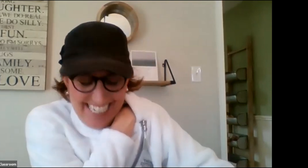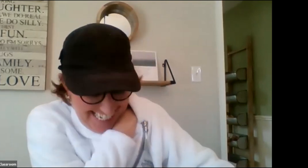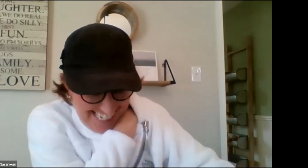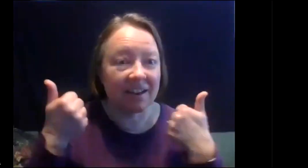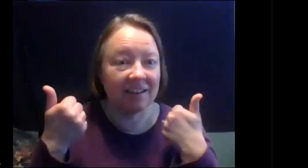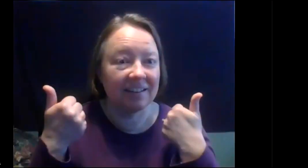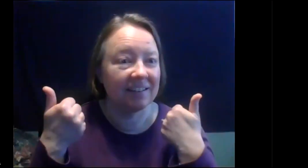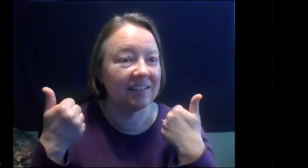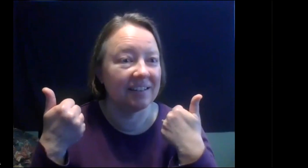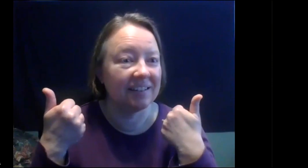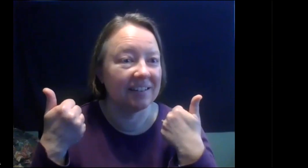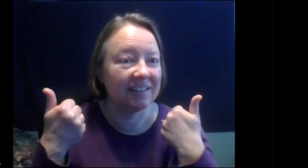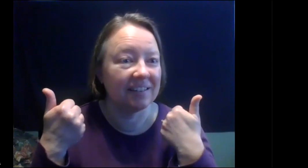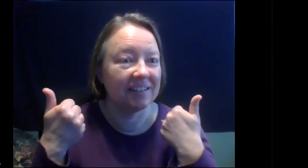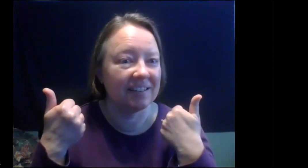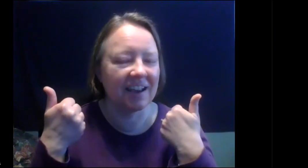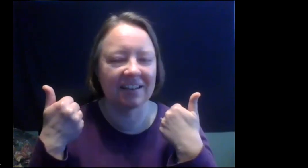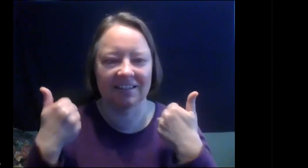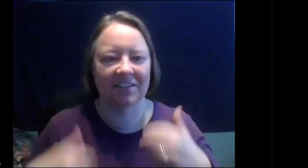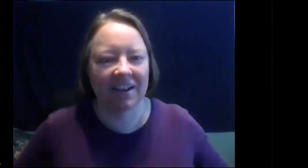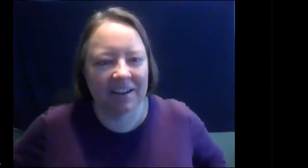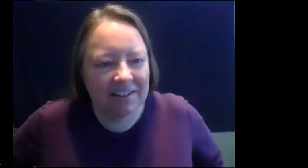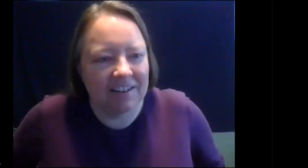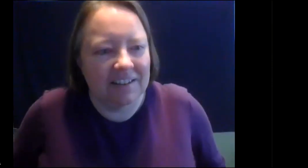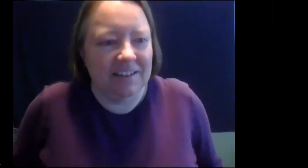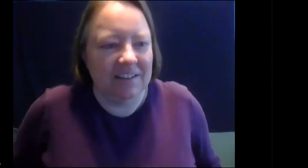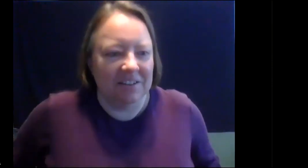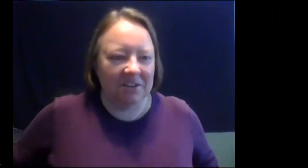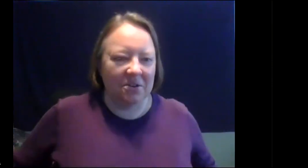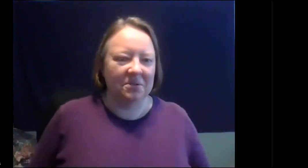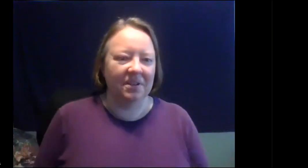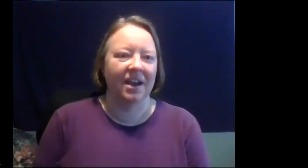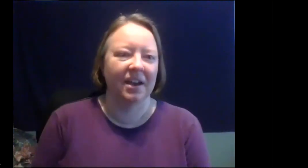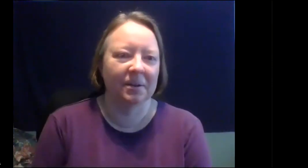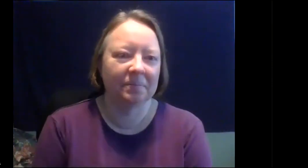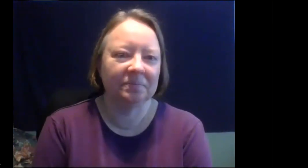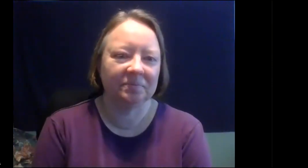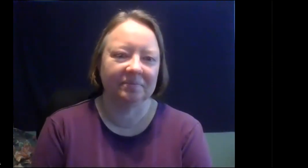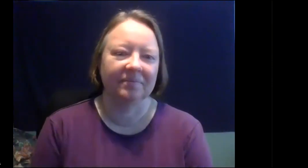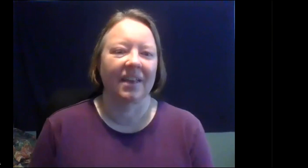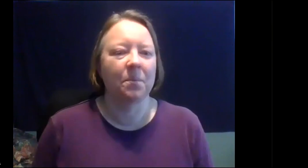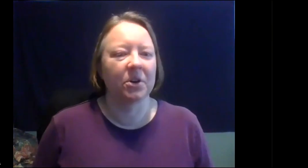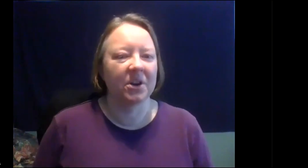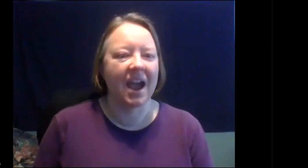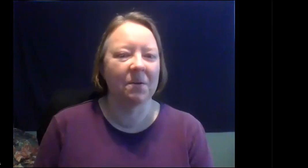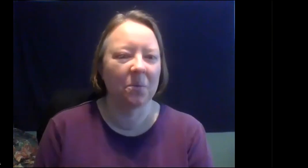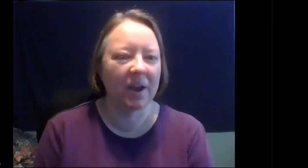Are we back? Yes. Yes. Okay. So I'm wondering how it